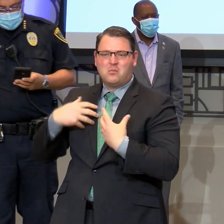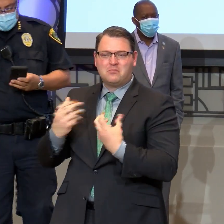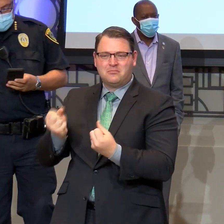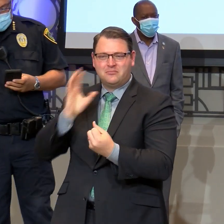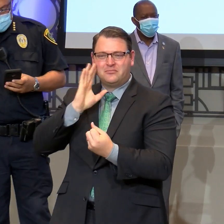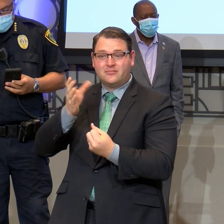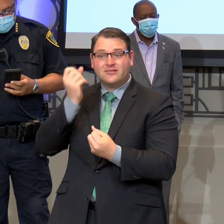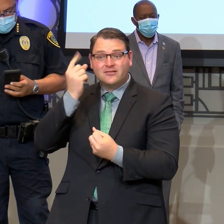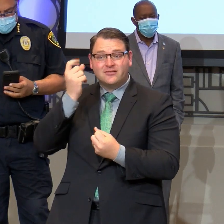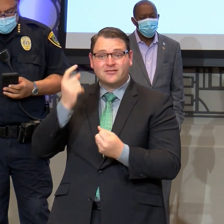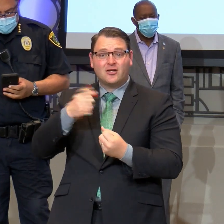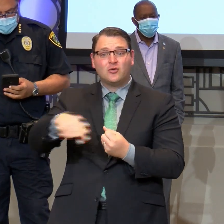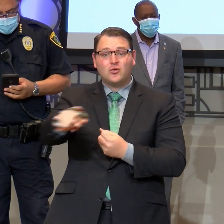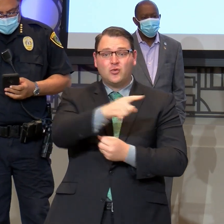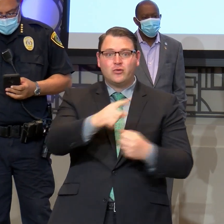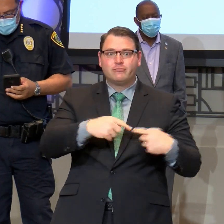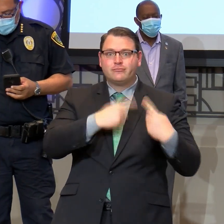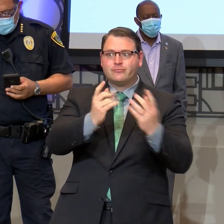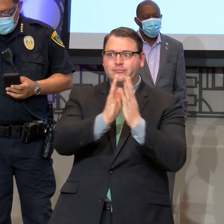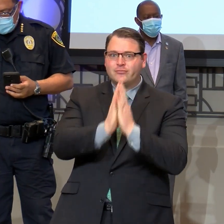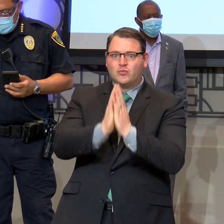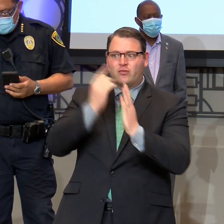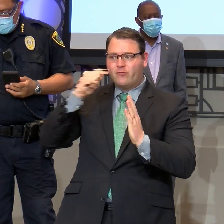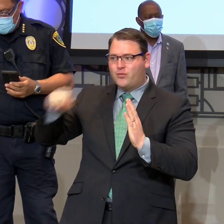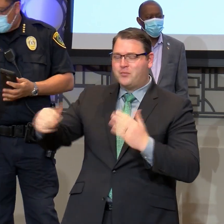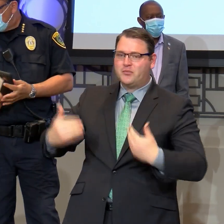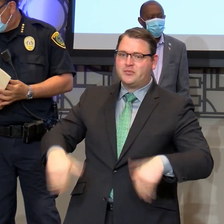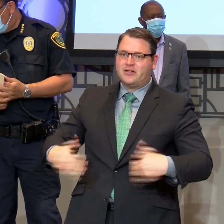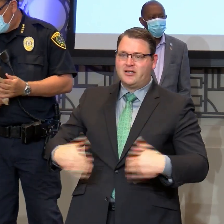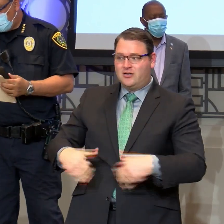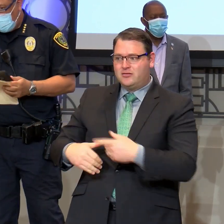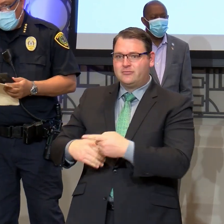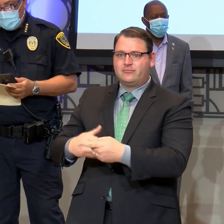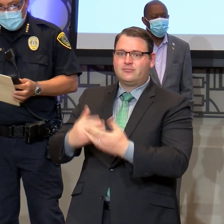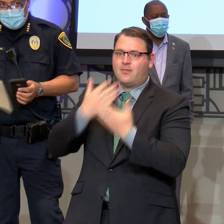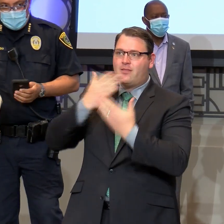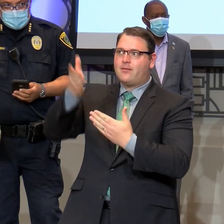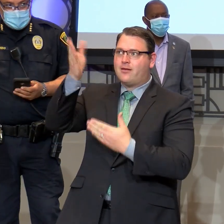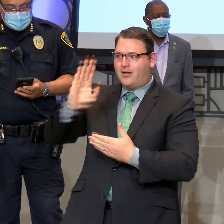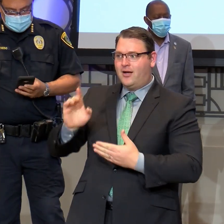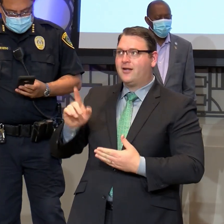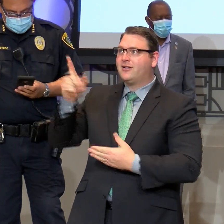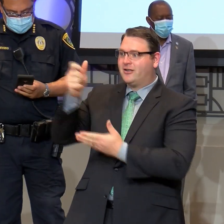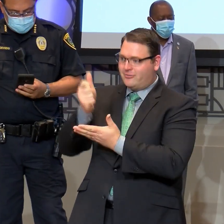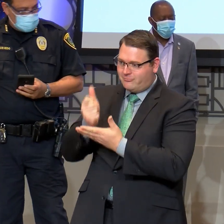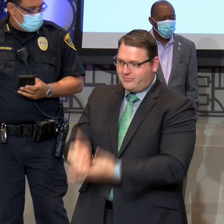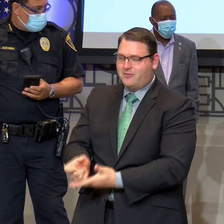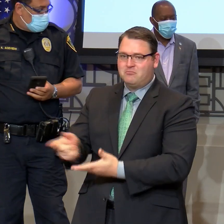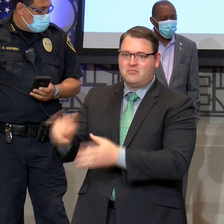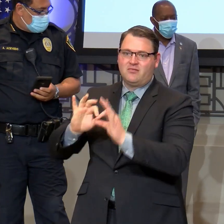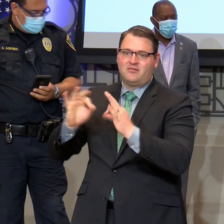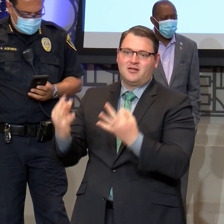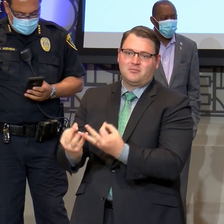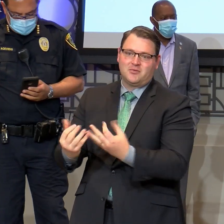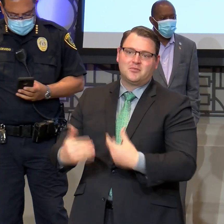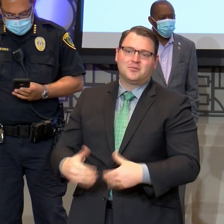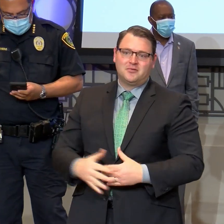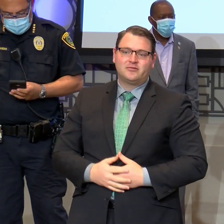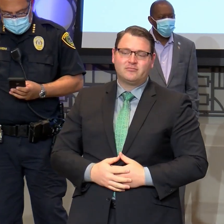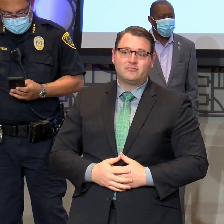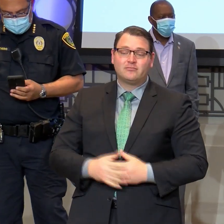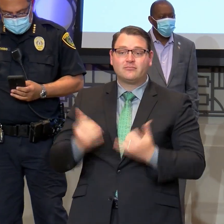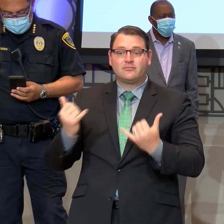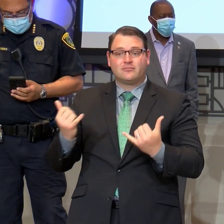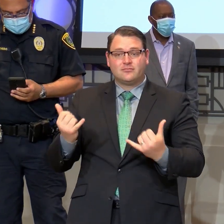their prayers, and thank God that he's looked favorably on the Capistran family. In regard to our numbers